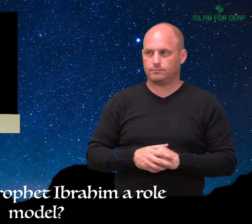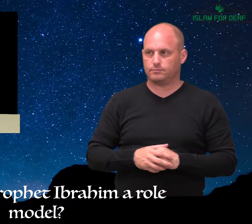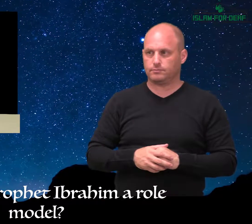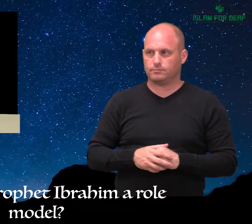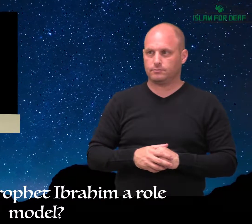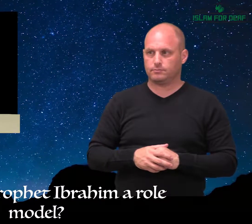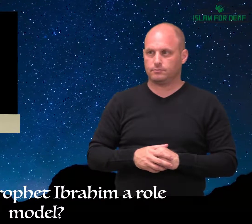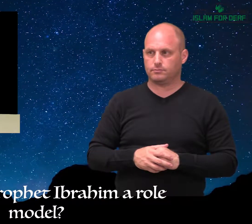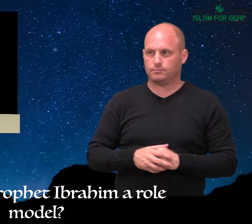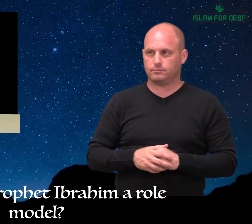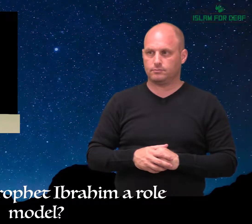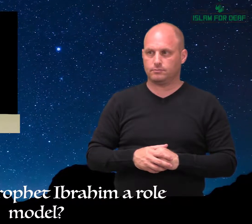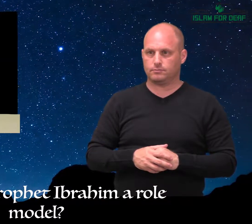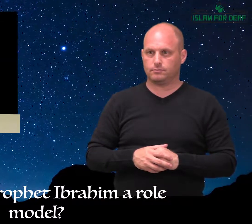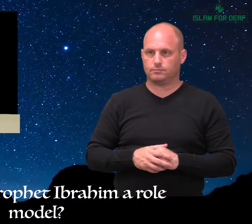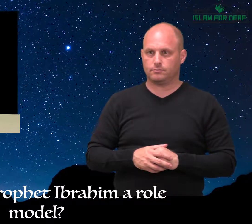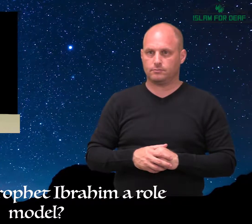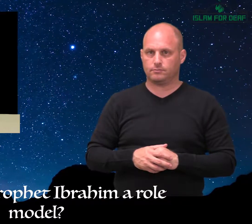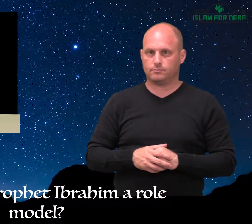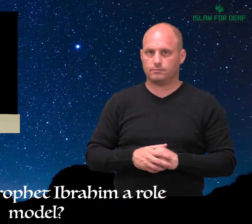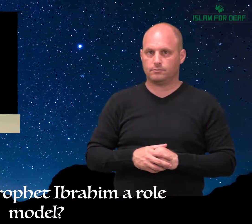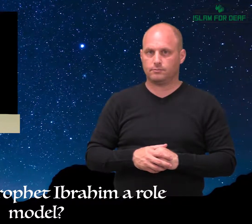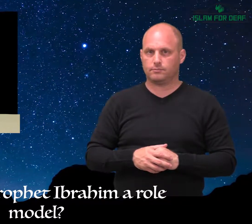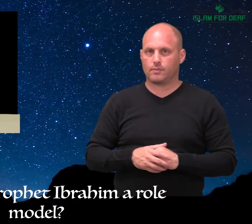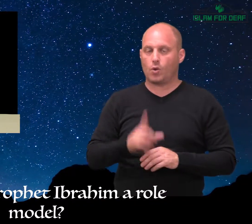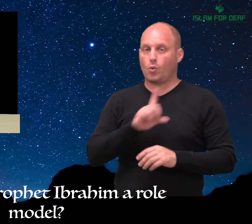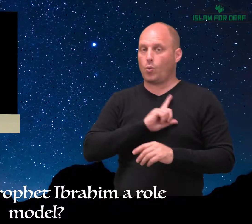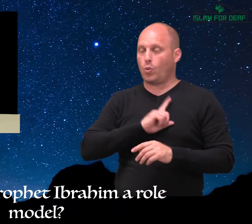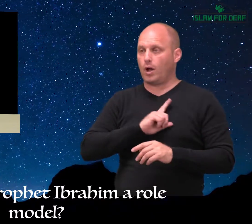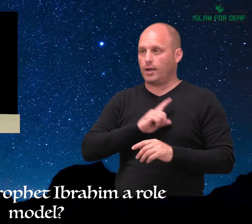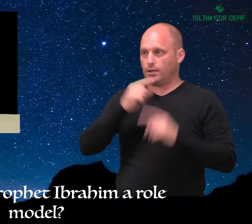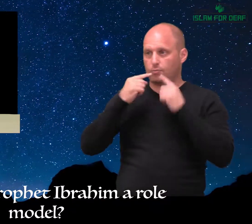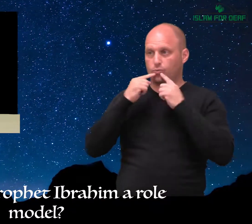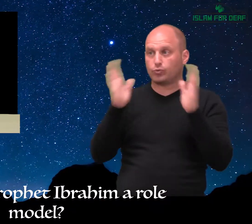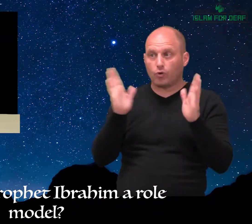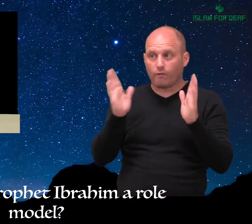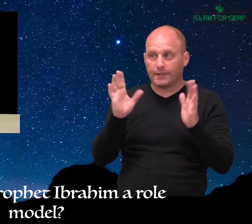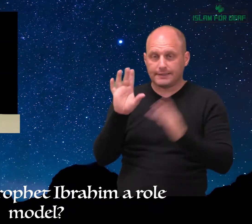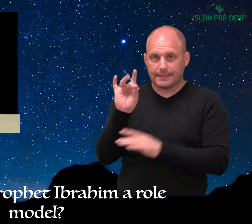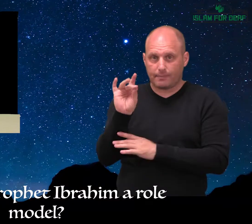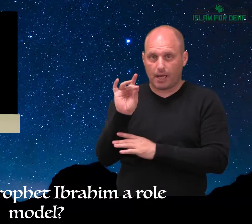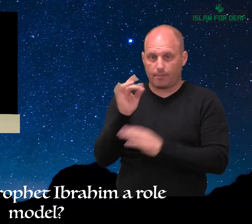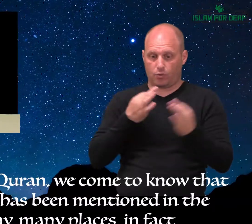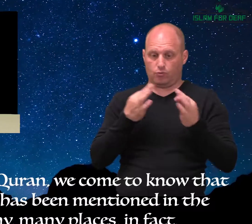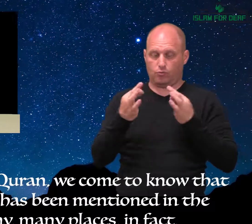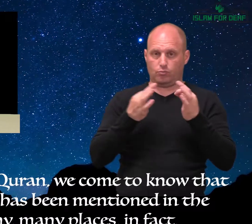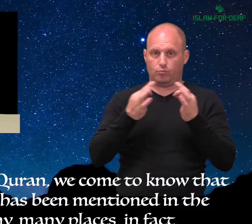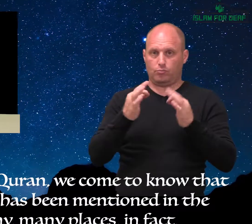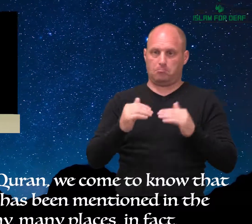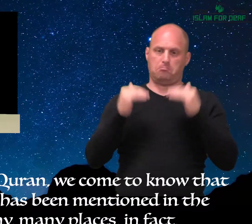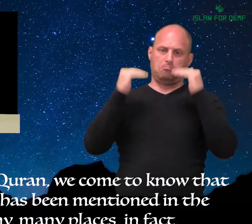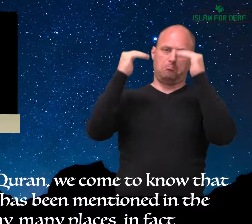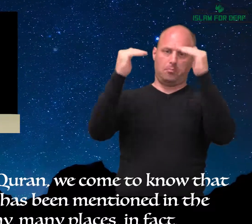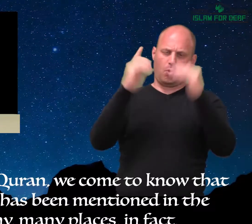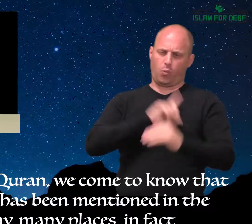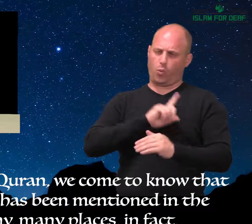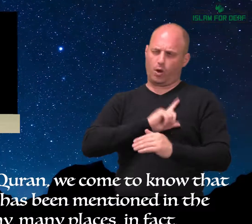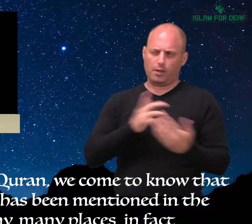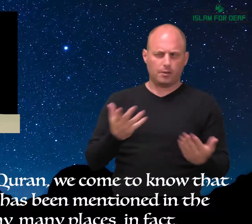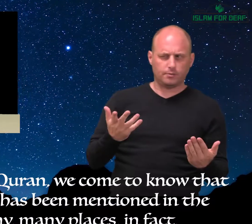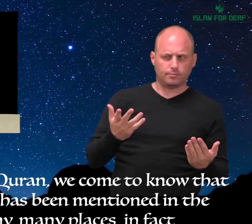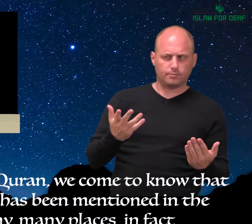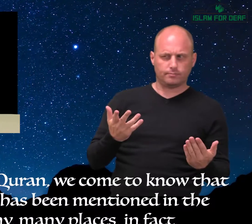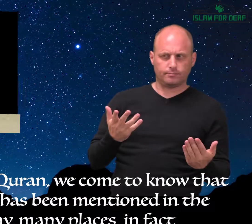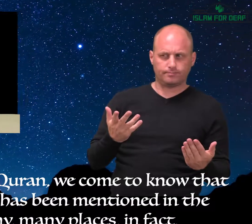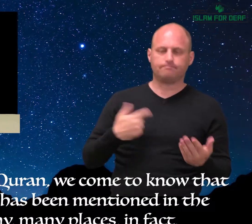So why Prophet Ibrahim, why Prophet Ibrahim is the role model? If we look at